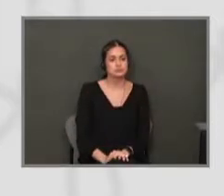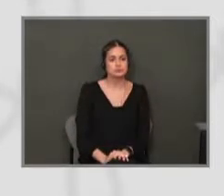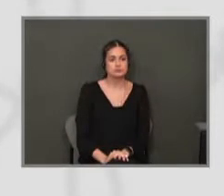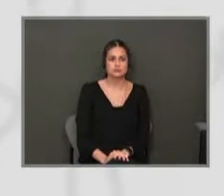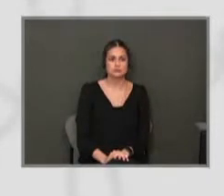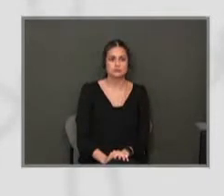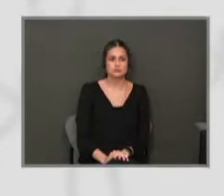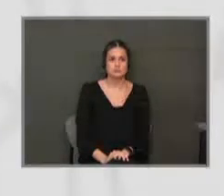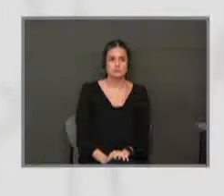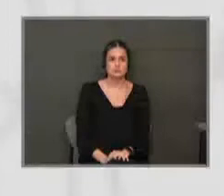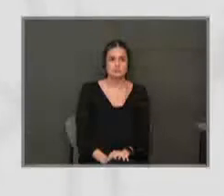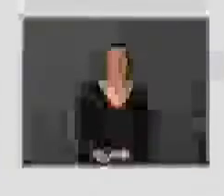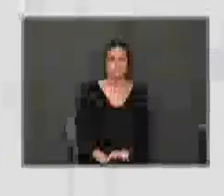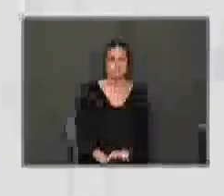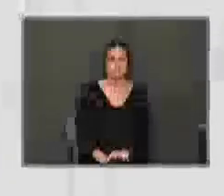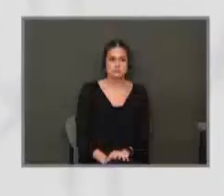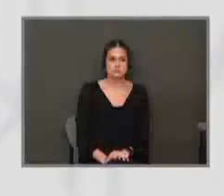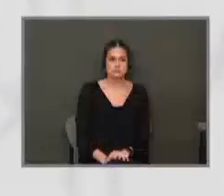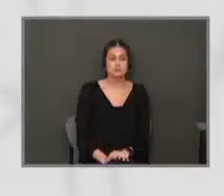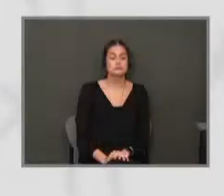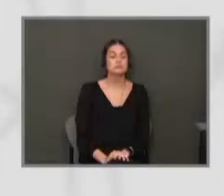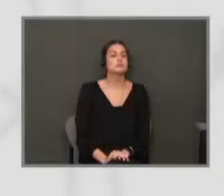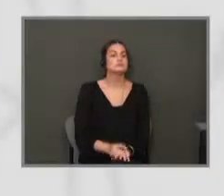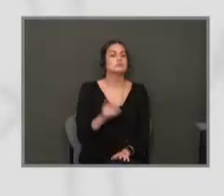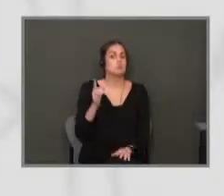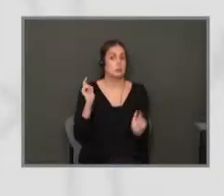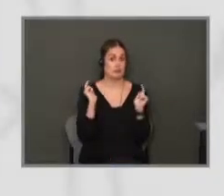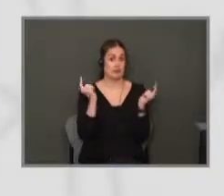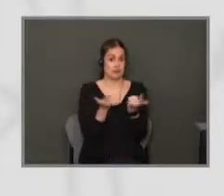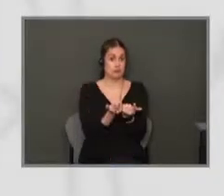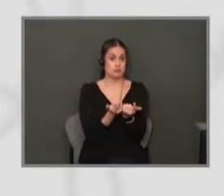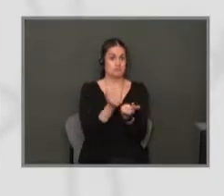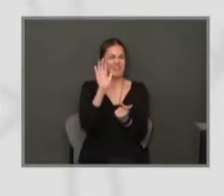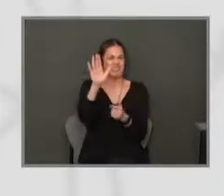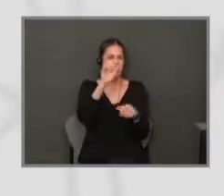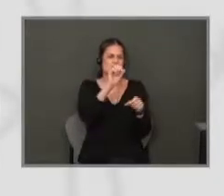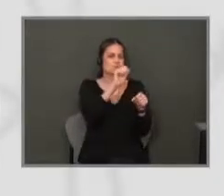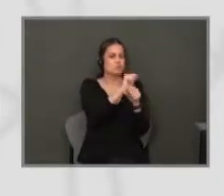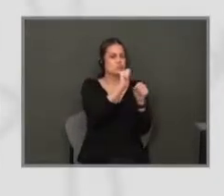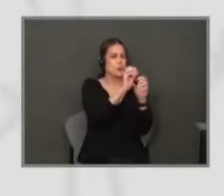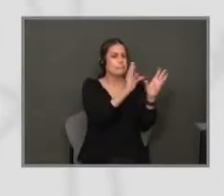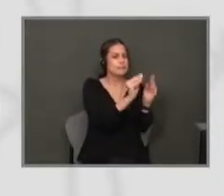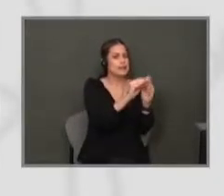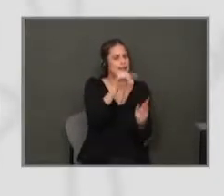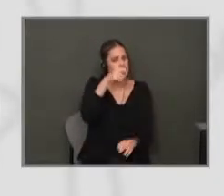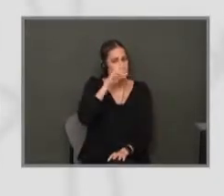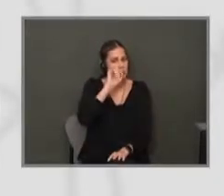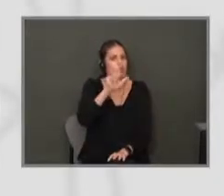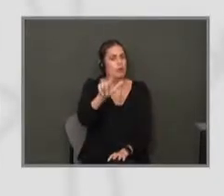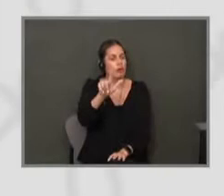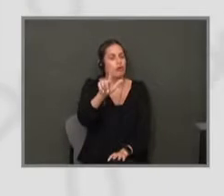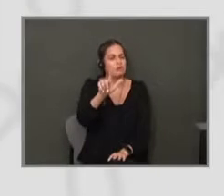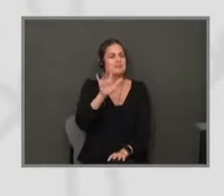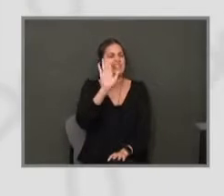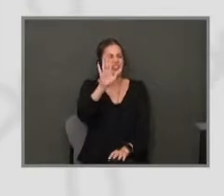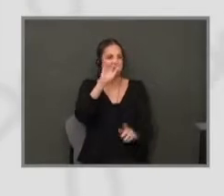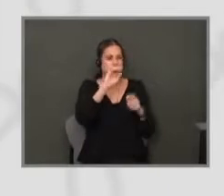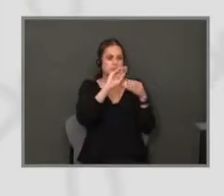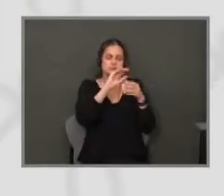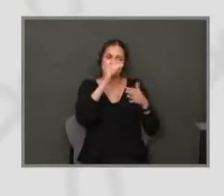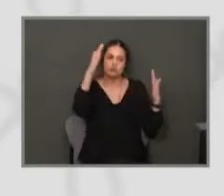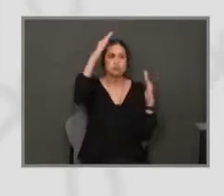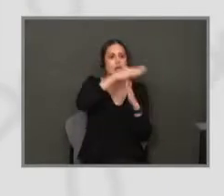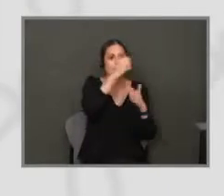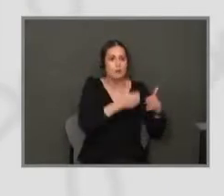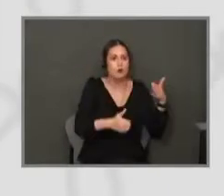slide. So one of the things the council did at their work session in April was that their number one priority was to